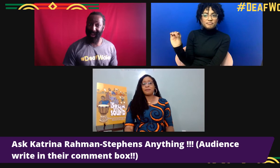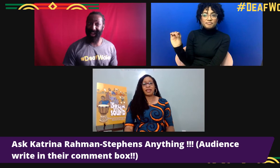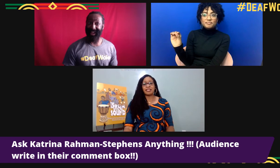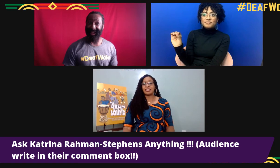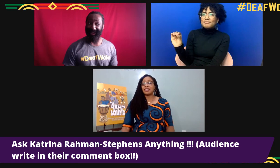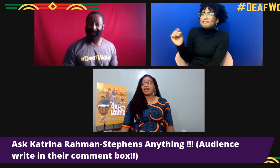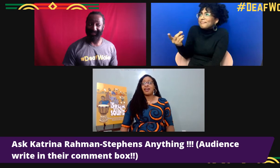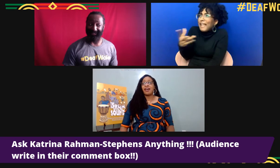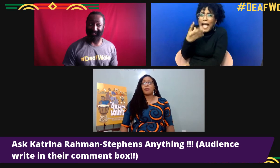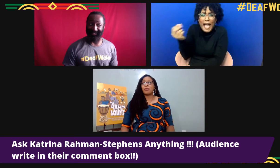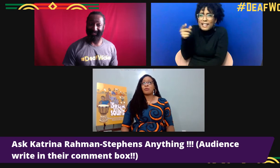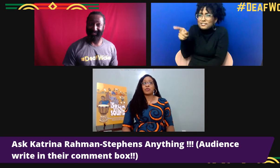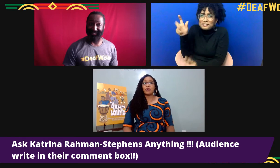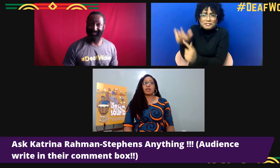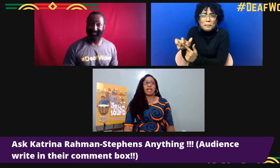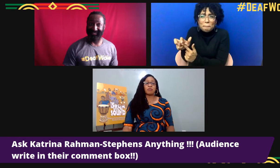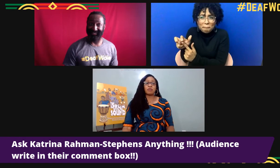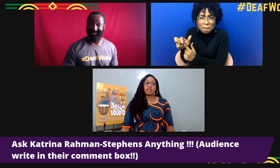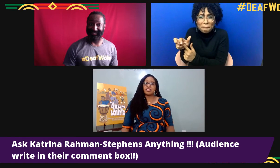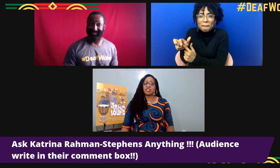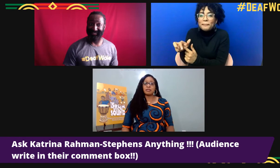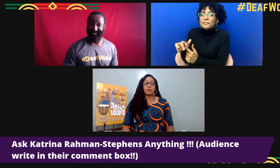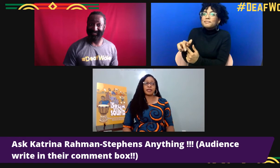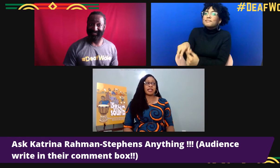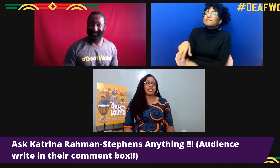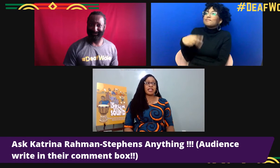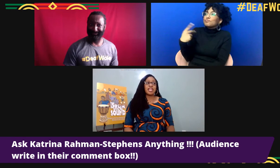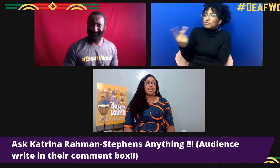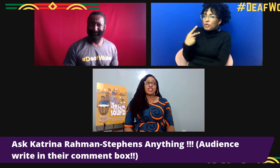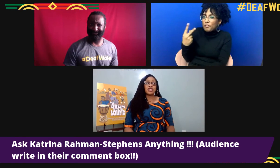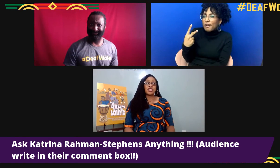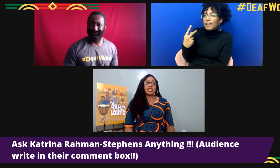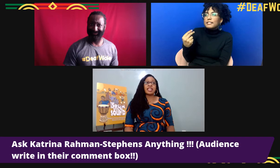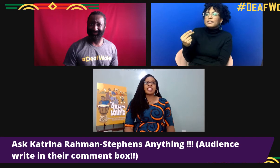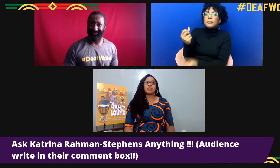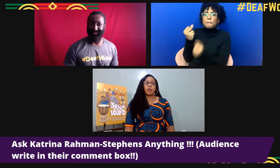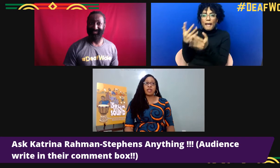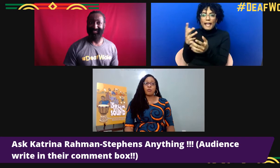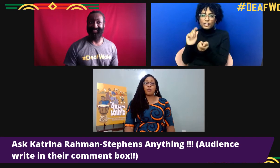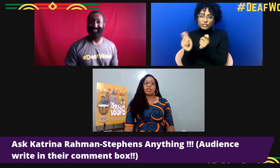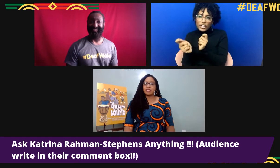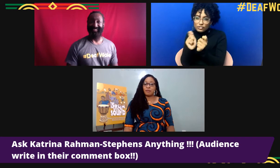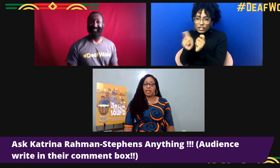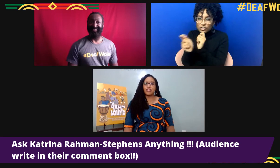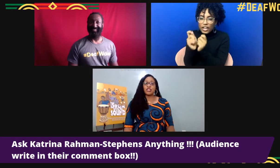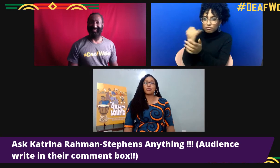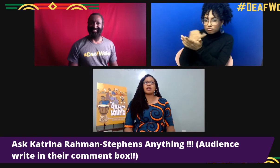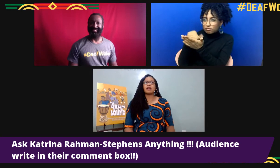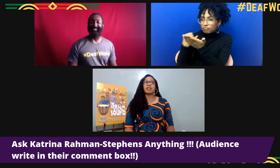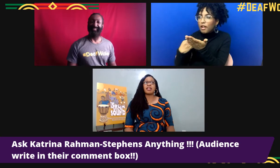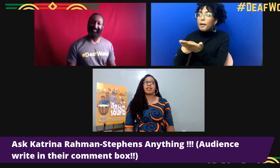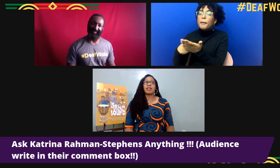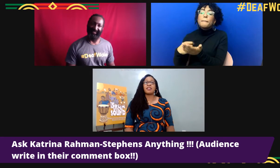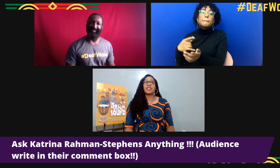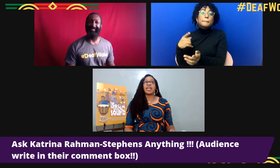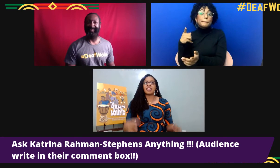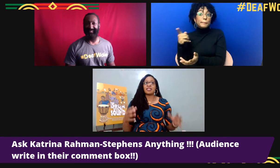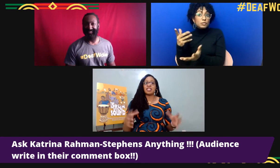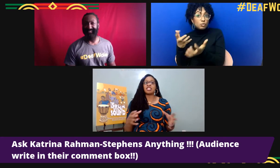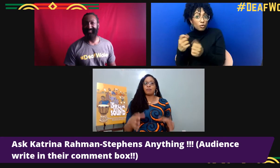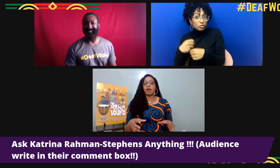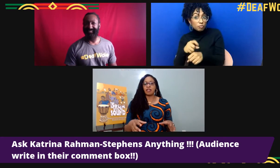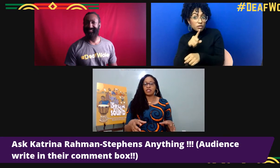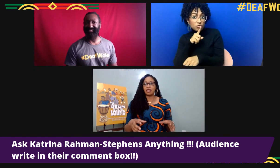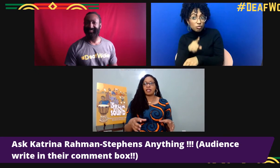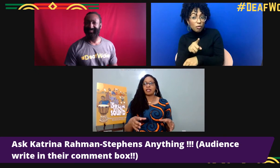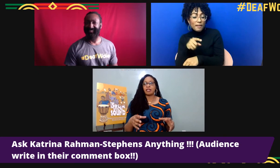And she's amazing. We went through a lot of revisions, but she as well wanted to make sure that